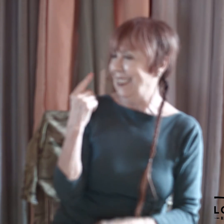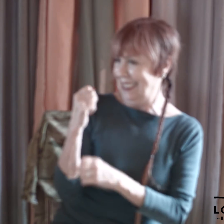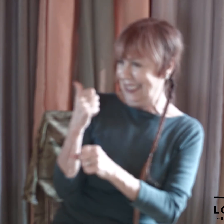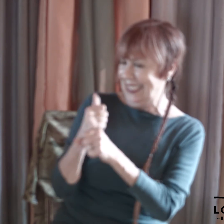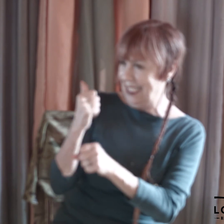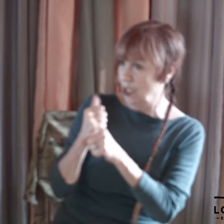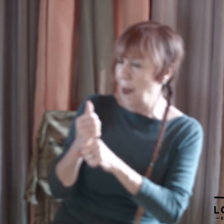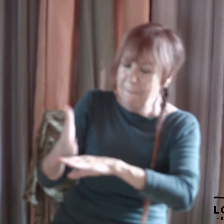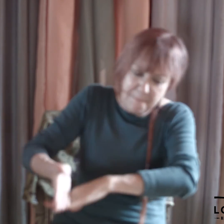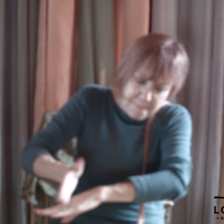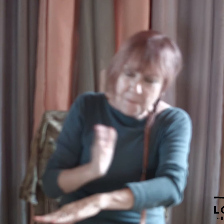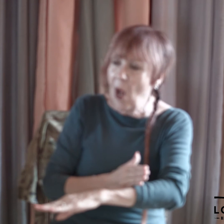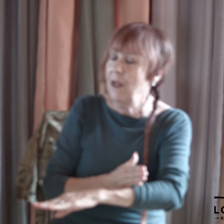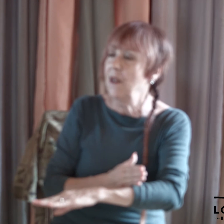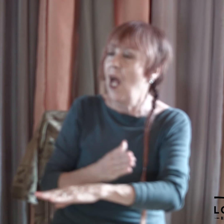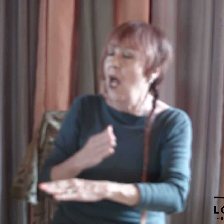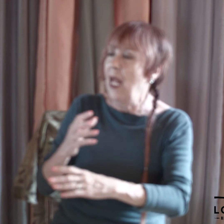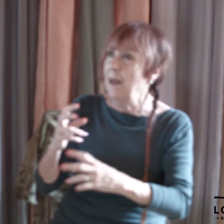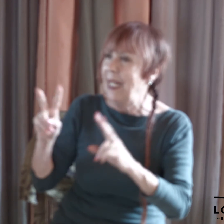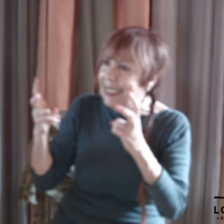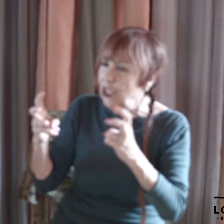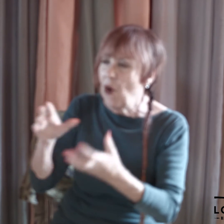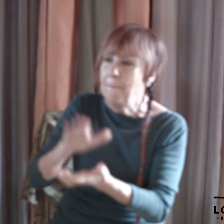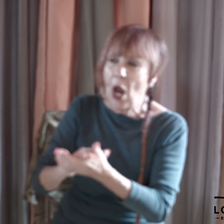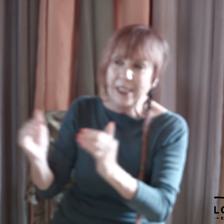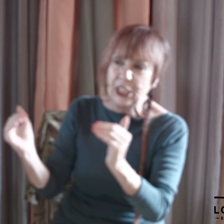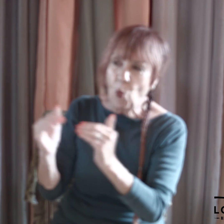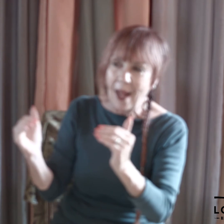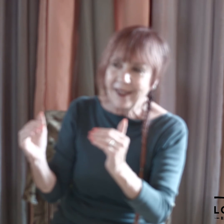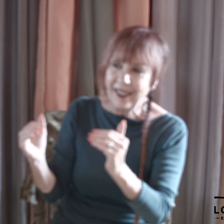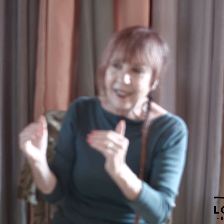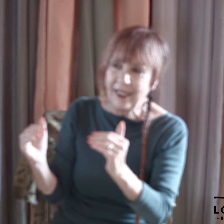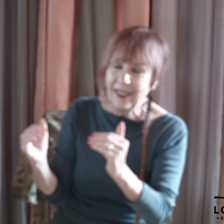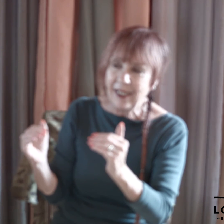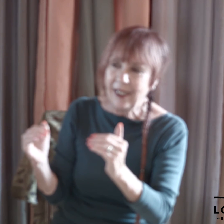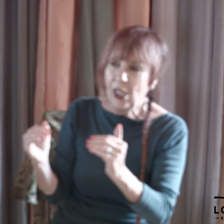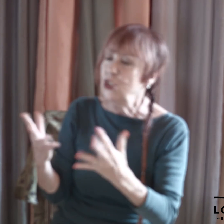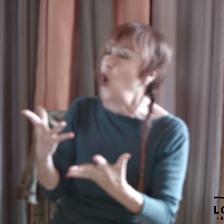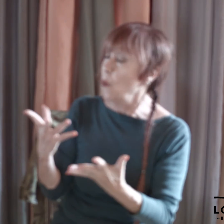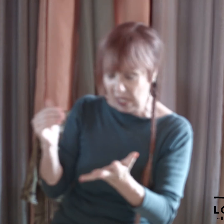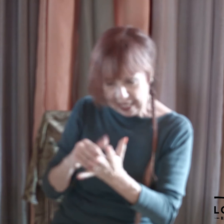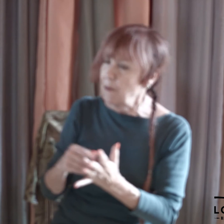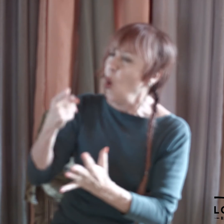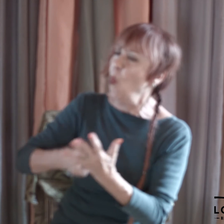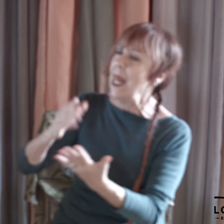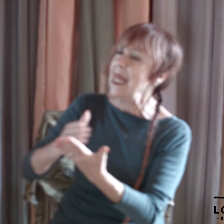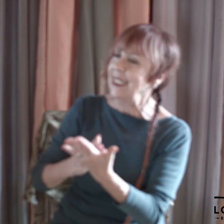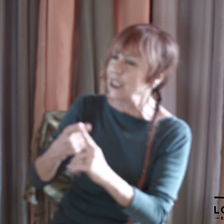enormous progress has been made on issues of marriage equality. again, what lessons from that